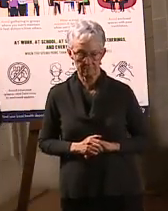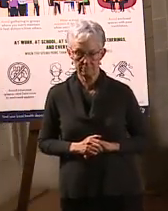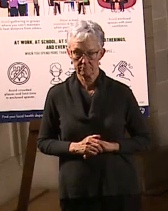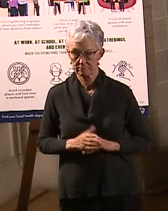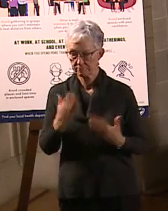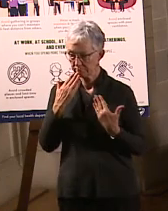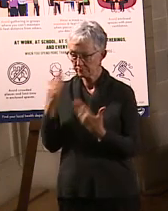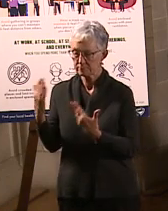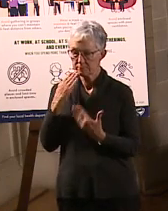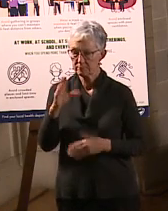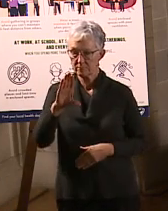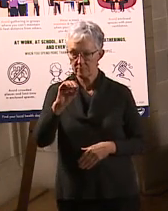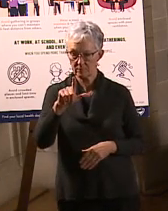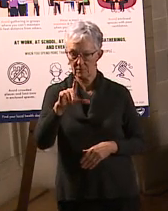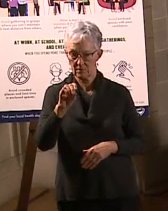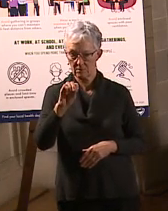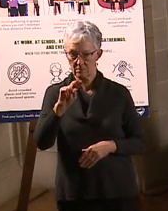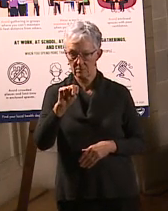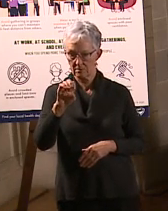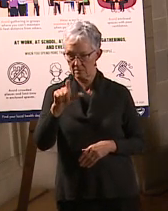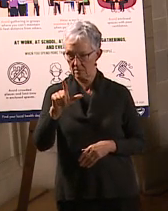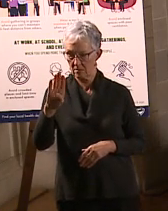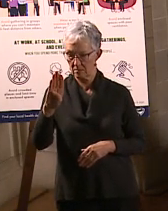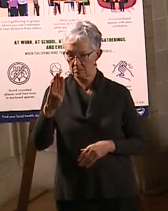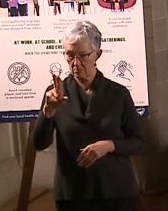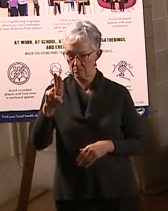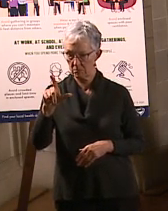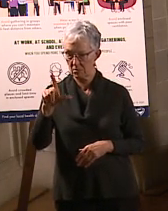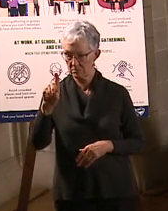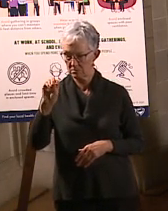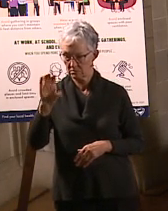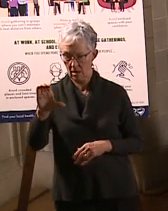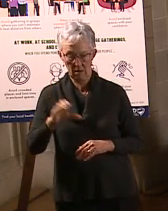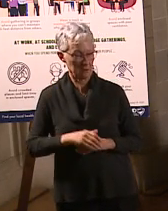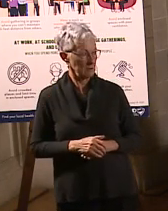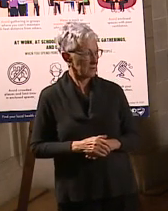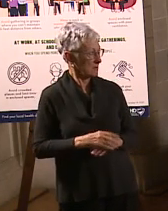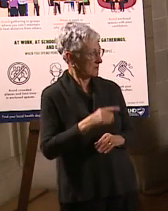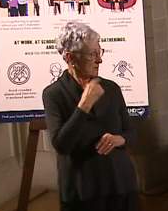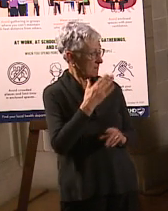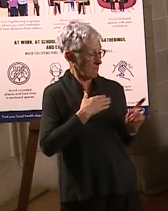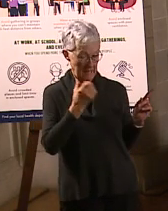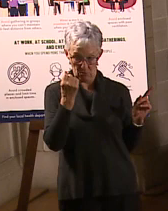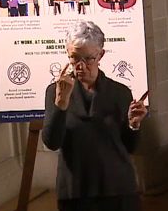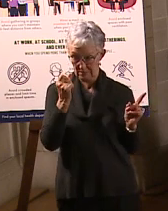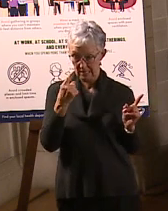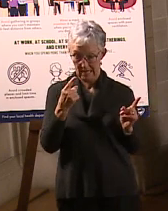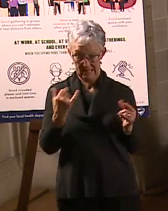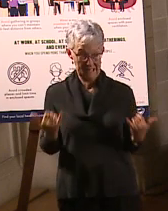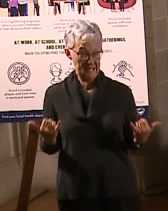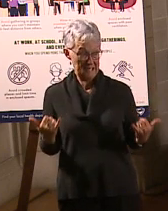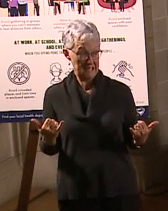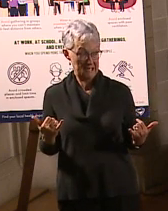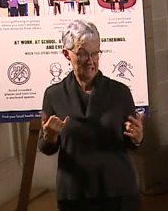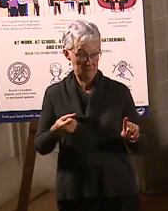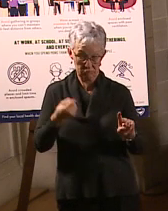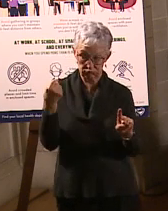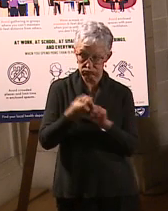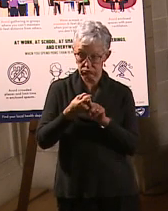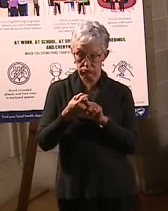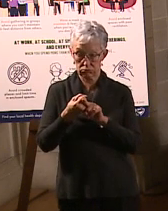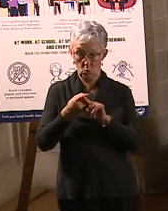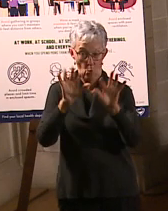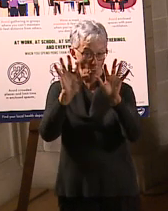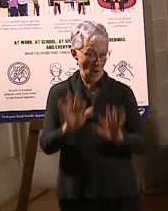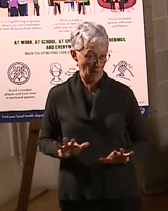Thank you very much, Colonel. And again, my understanding is this is going to be one of the bigger storms we've had here in a few years, at least in the